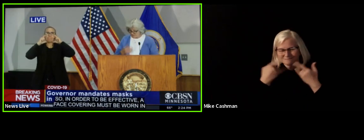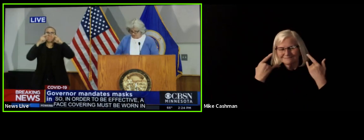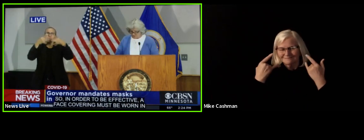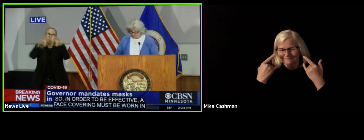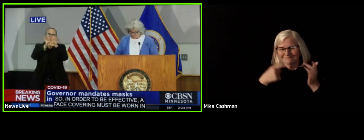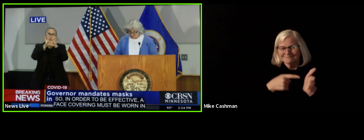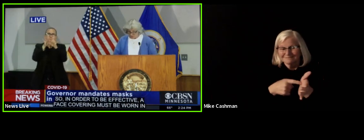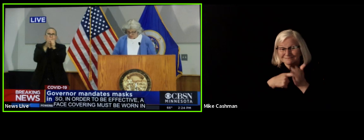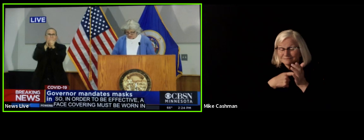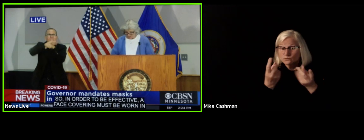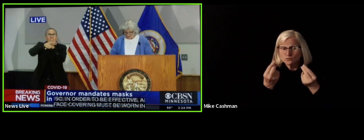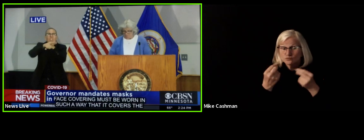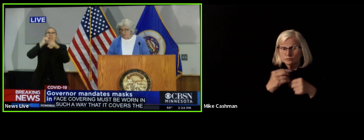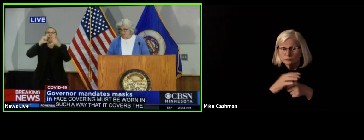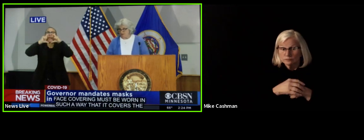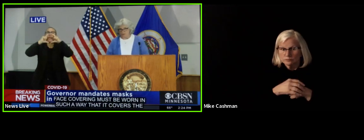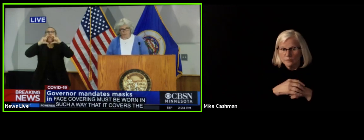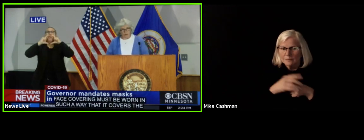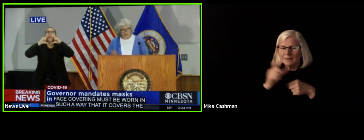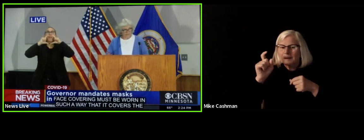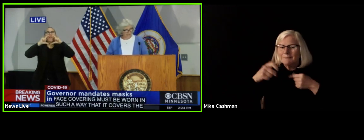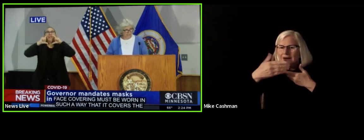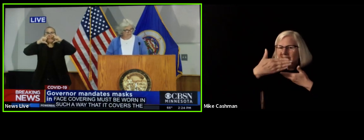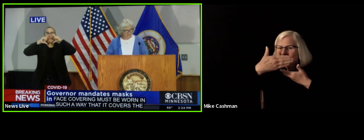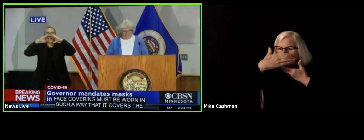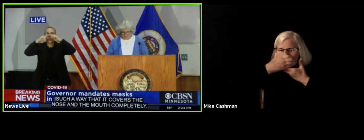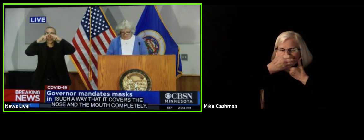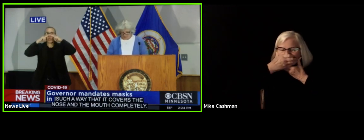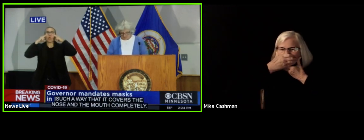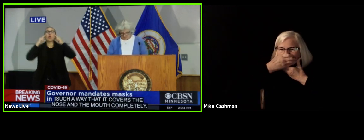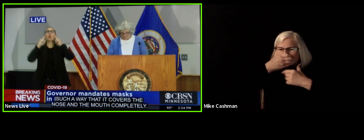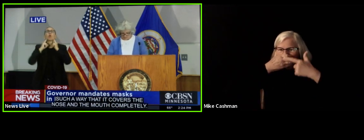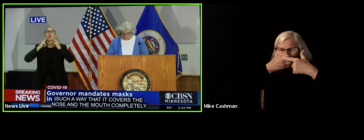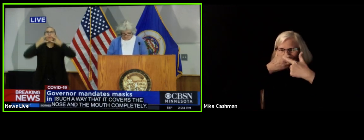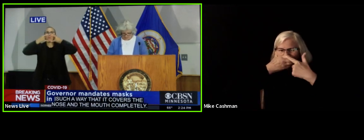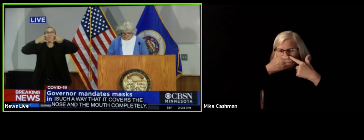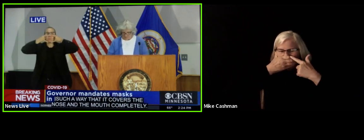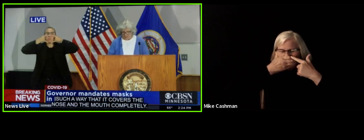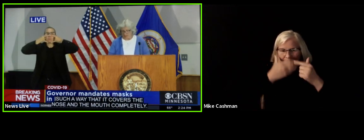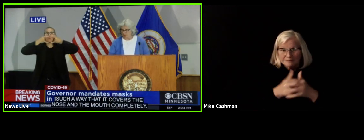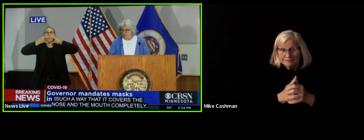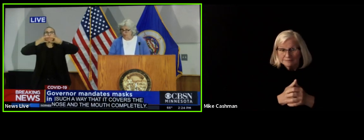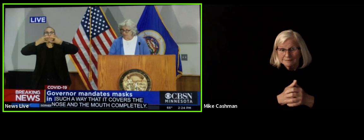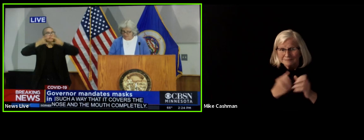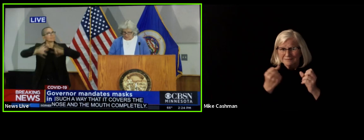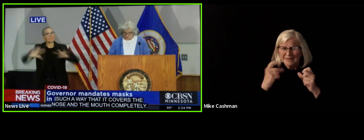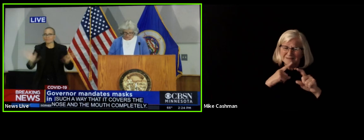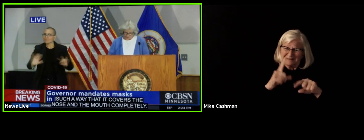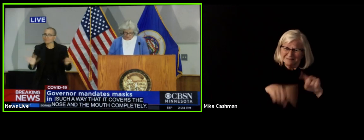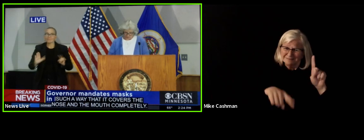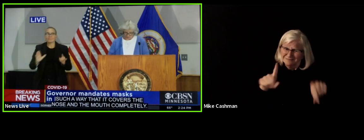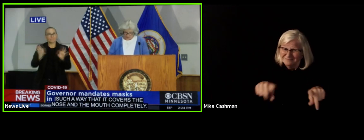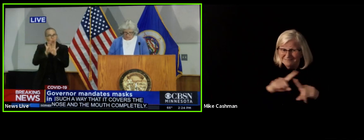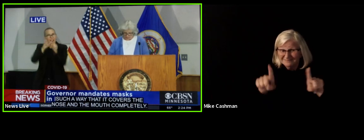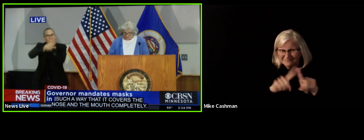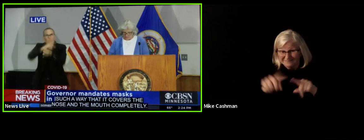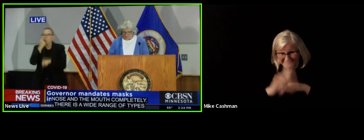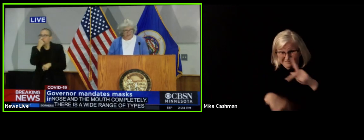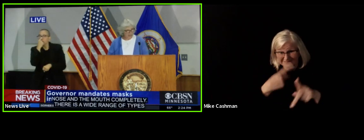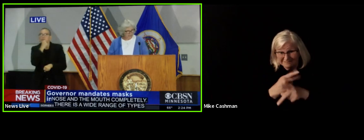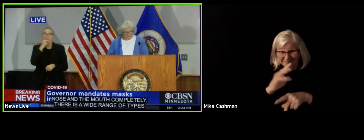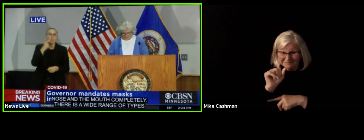and the mouth completely. There's a wide range of types of masks that are effective, including paper or disposable,